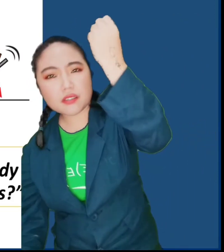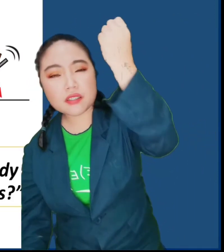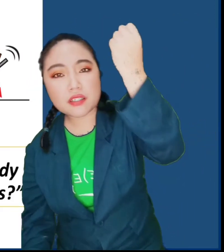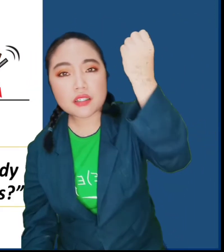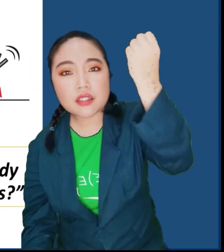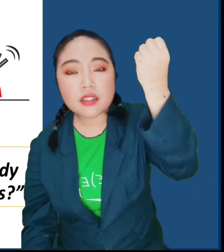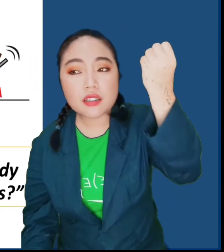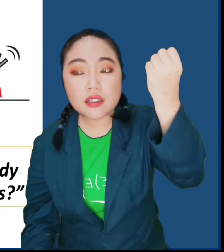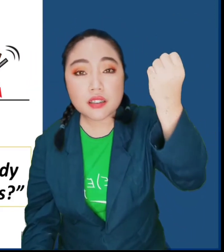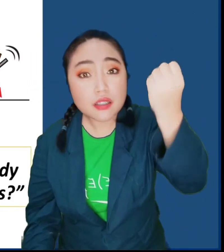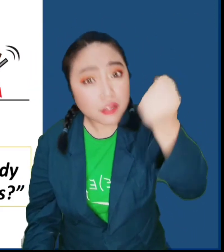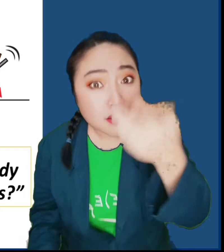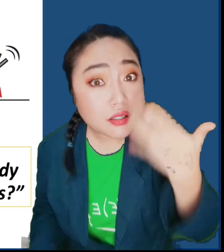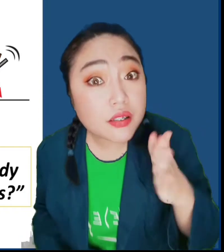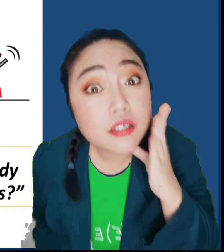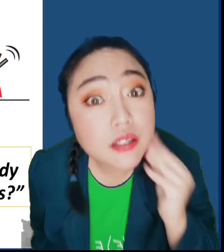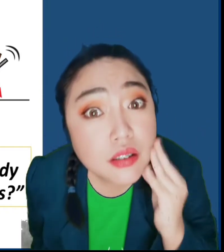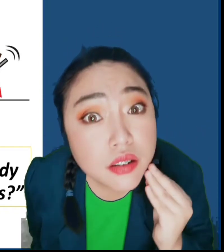oh,